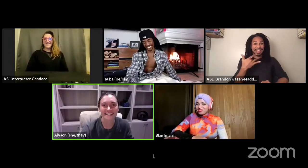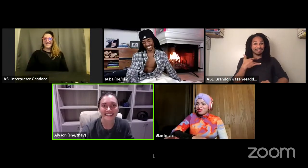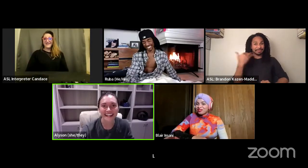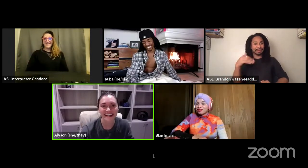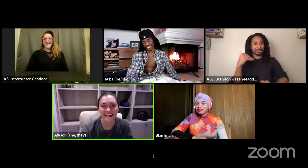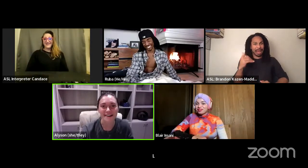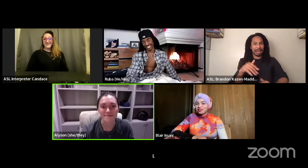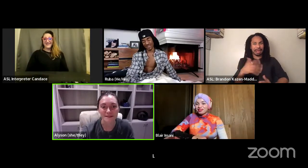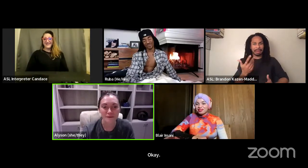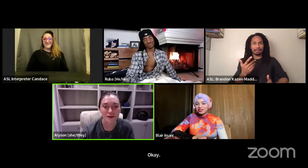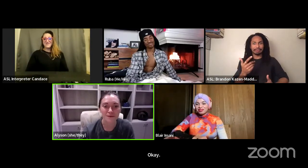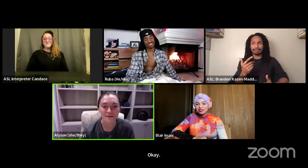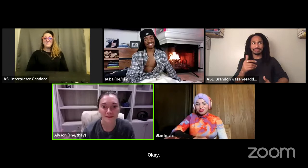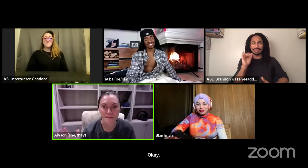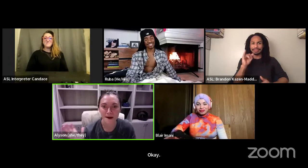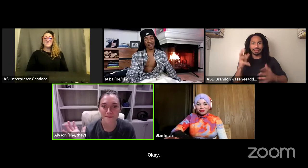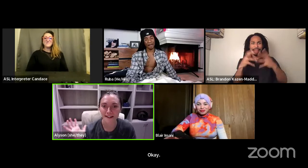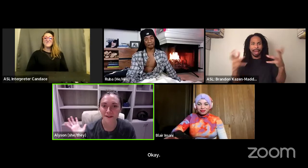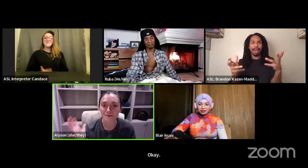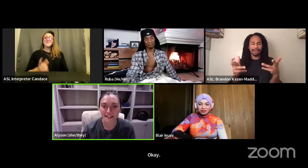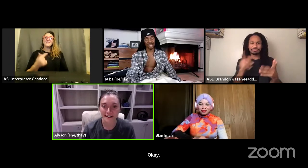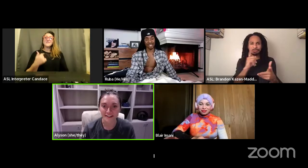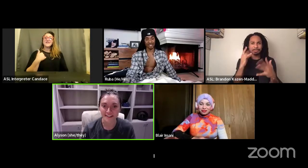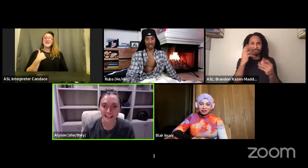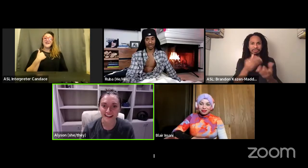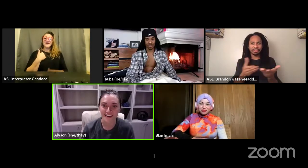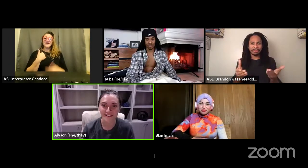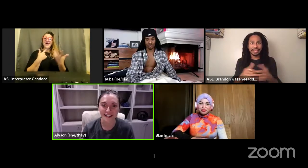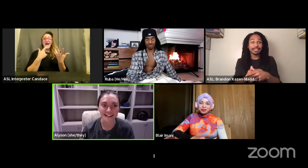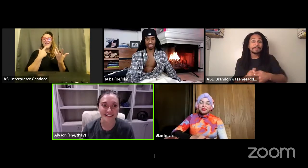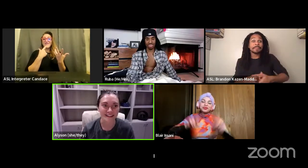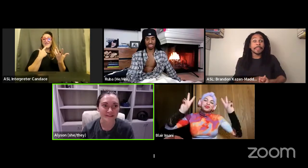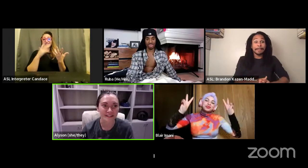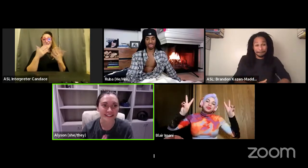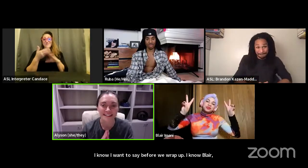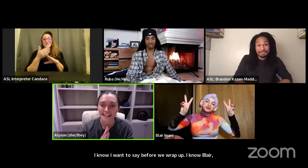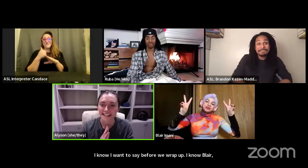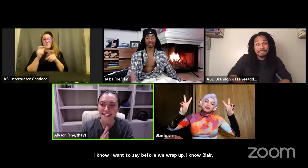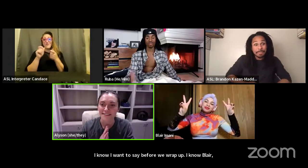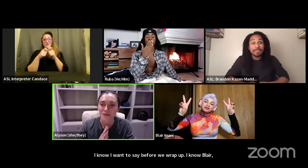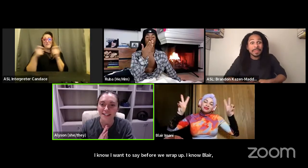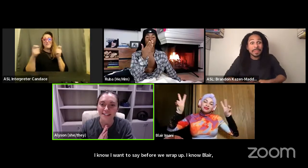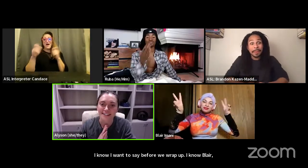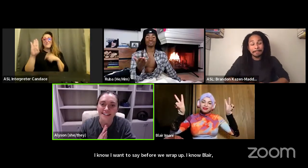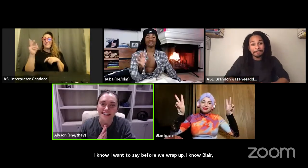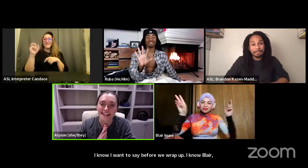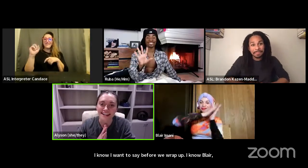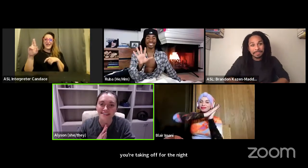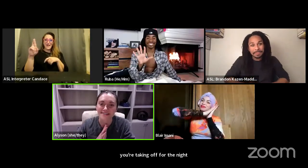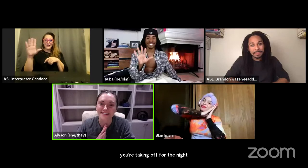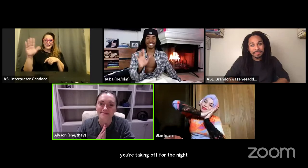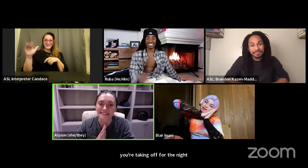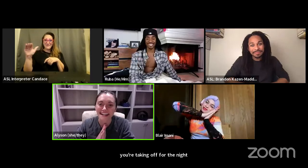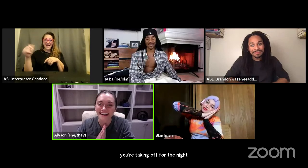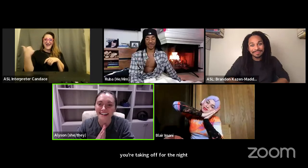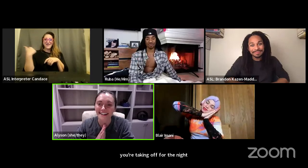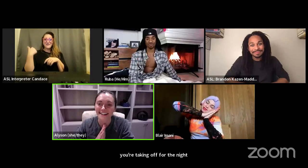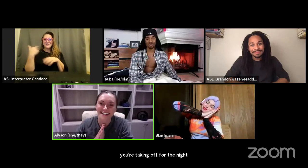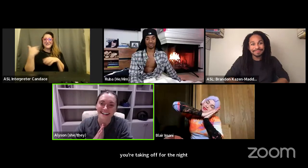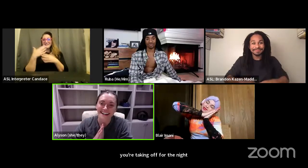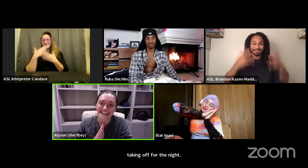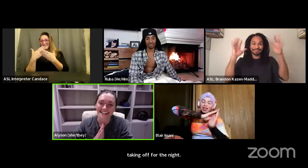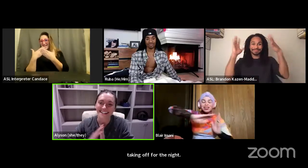I want to say before we wrap up, I know Blair, you're taking off for the night. So everyone give a quick thank you to